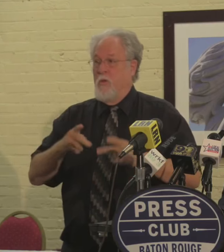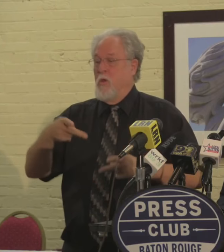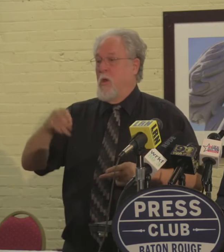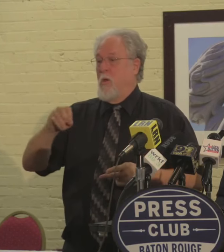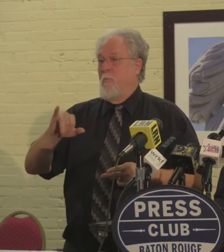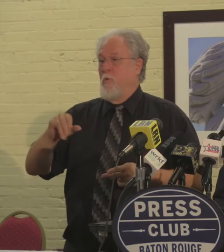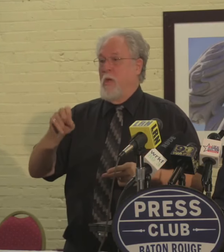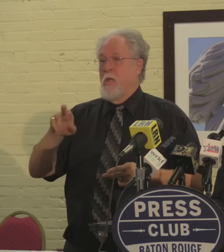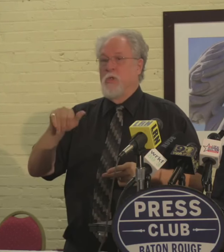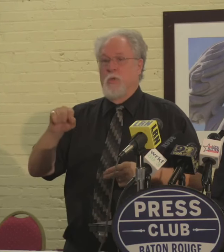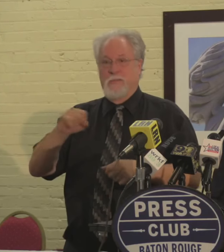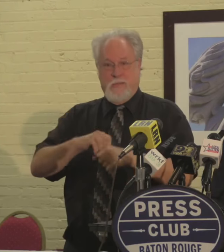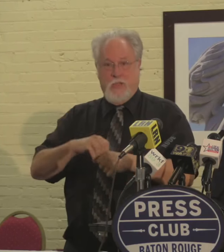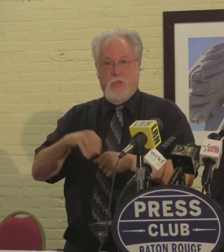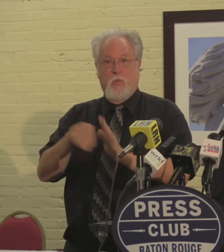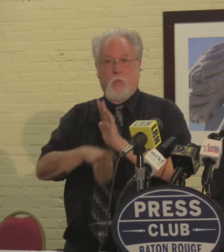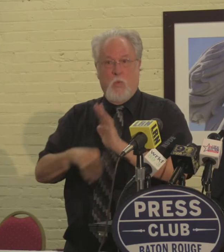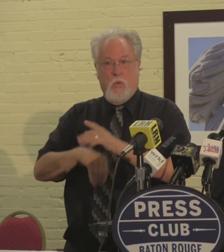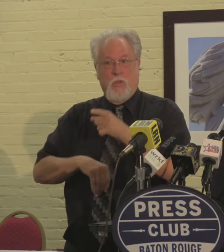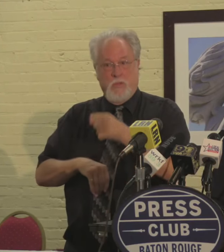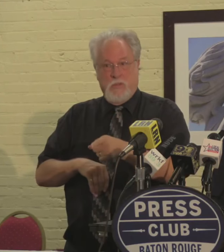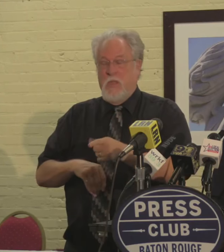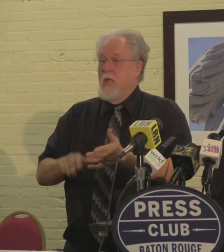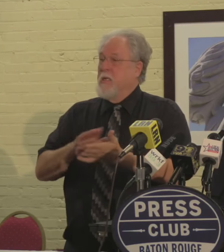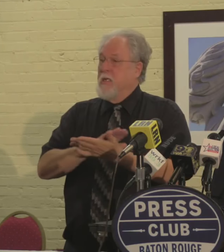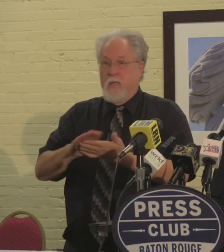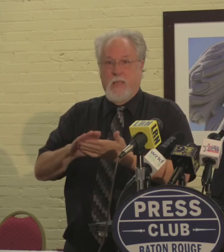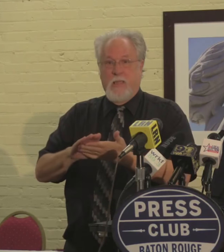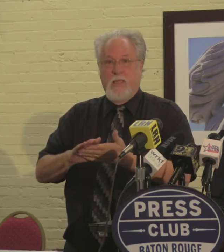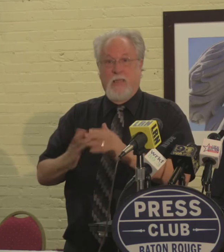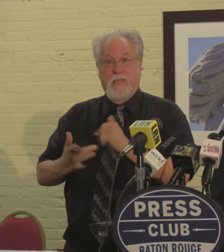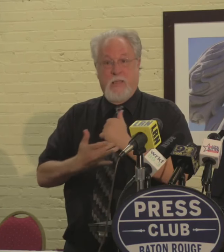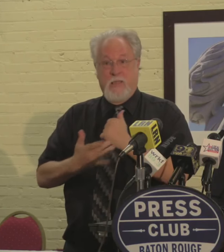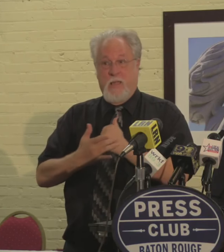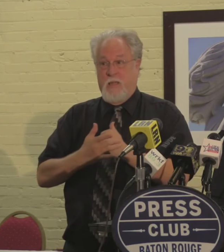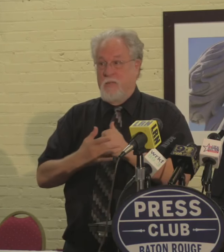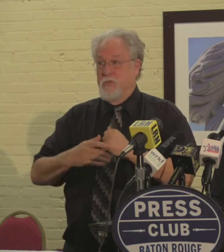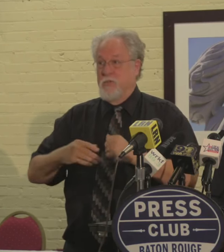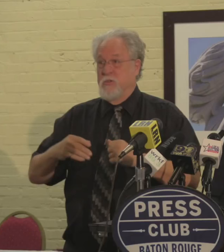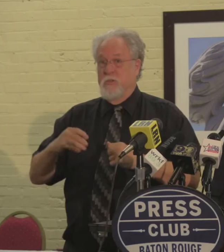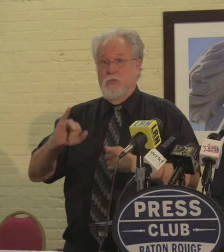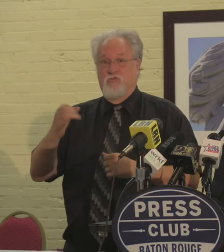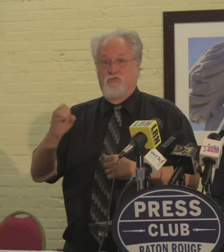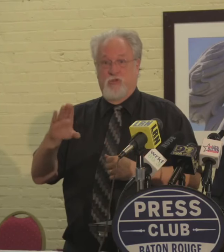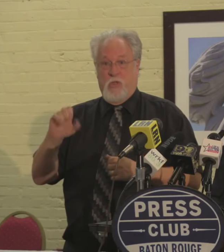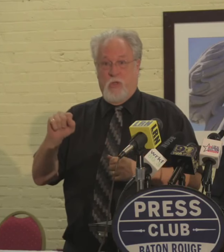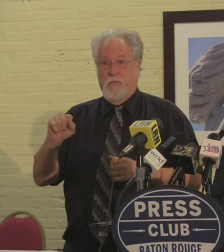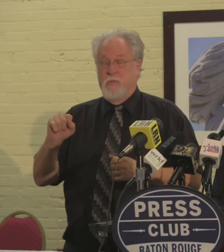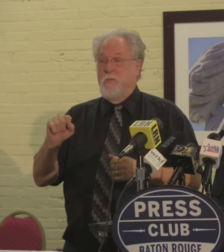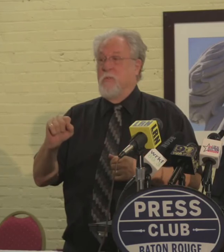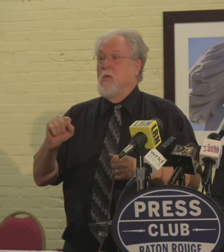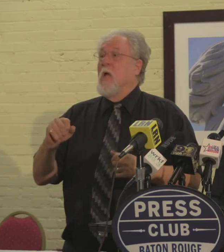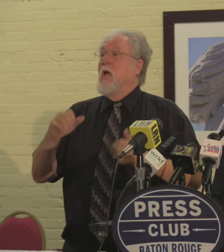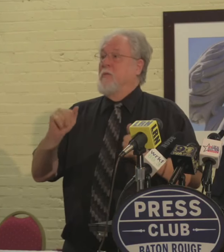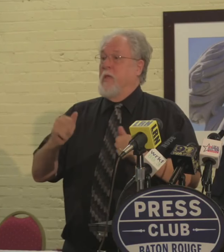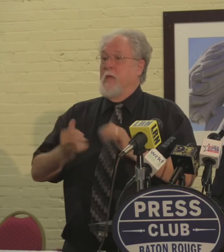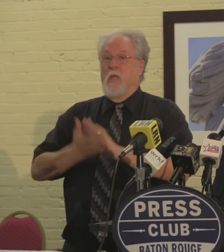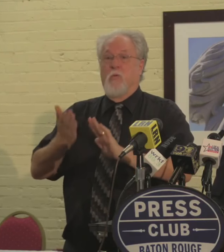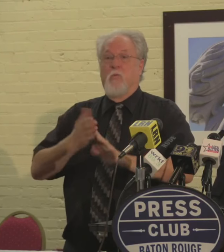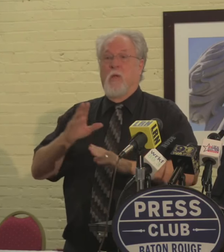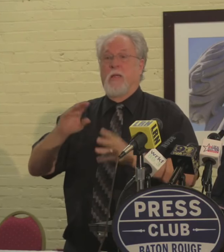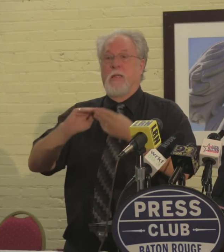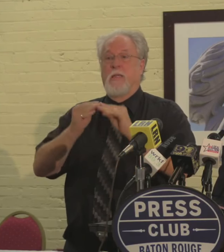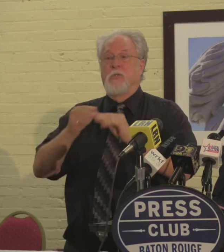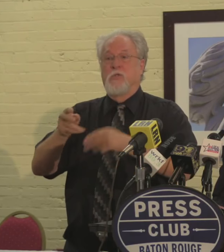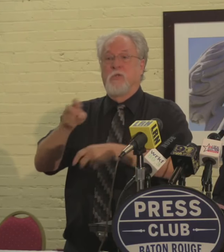Street in New Orleans. These are clean, technology-driven jobs so that they can run a digital